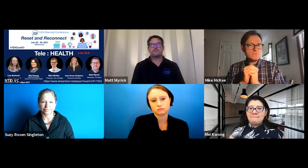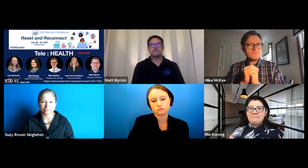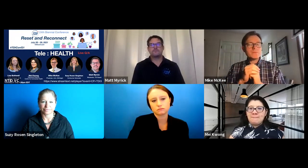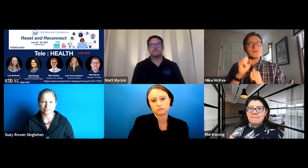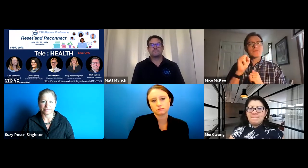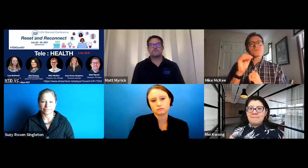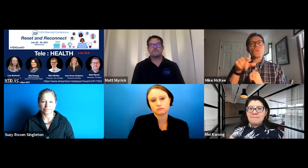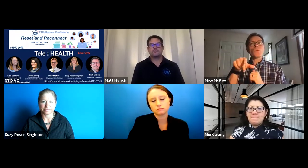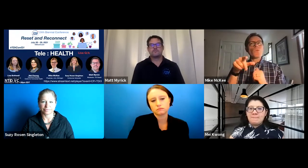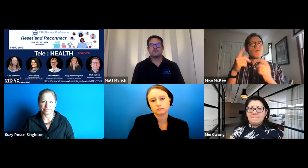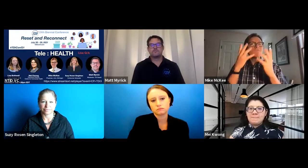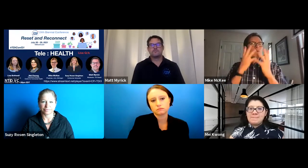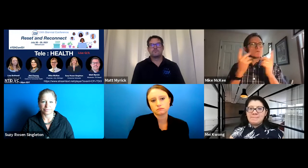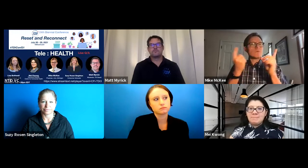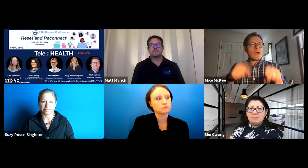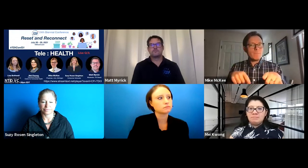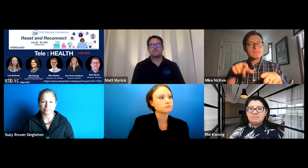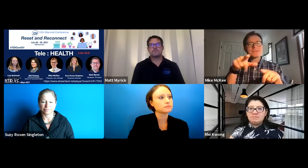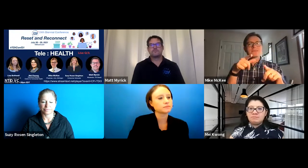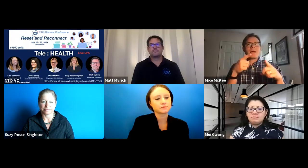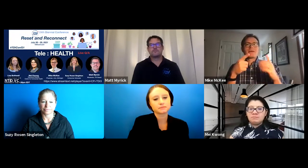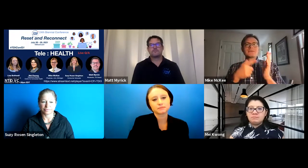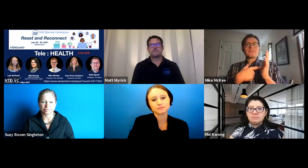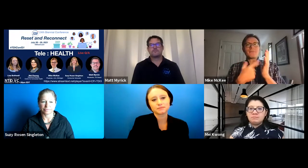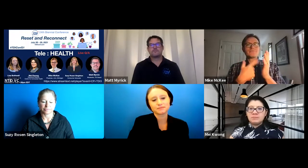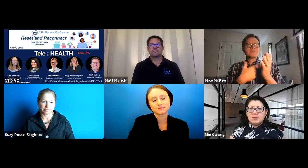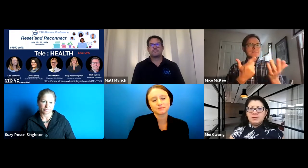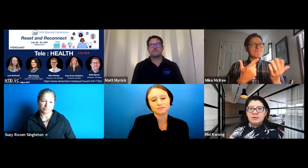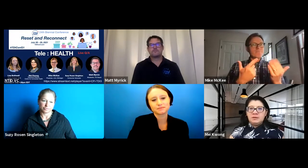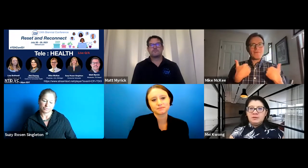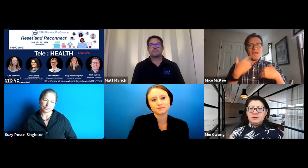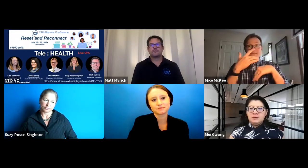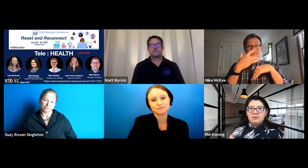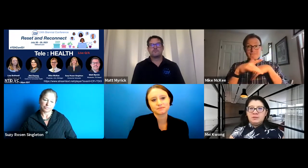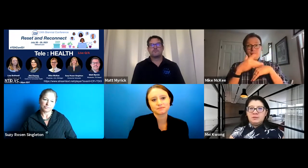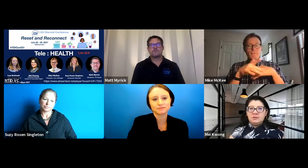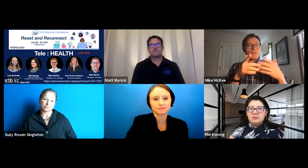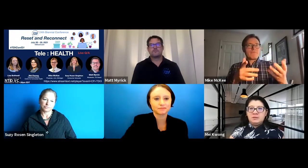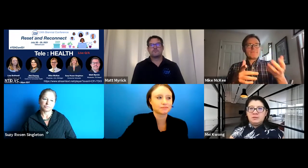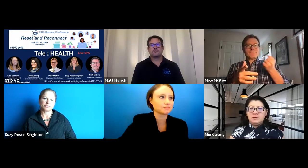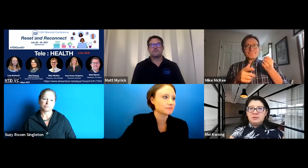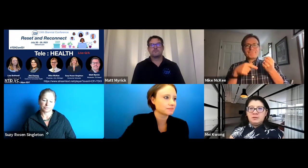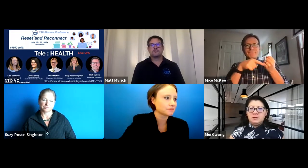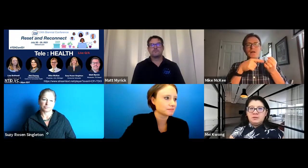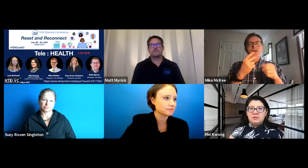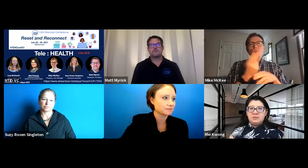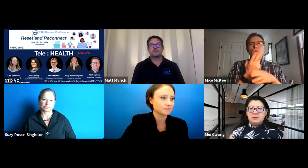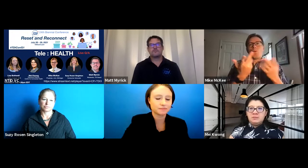about? Can those technologies deliver effective communication? And unfortunately, what happens is sometimes you'll